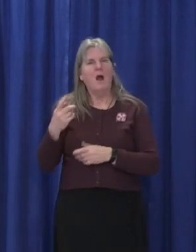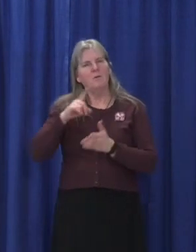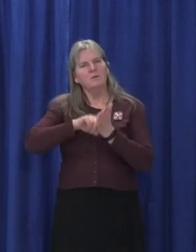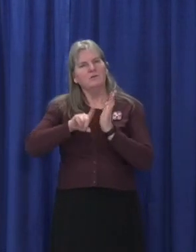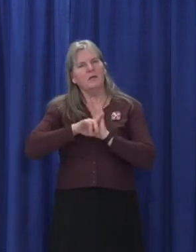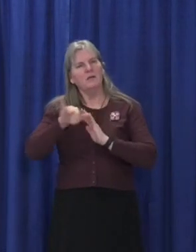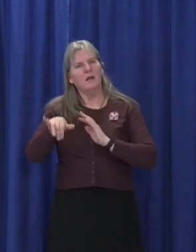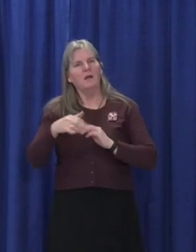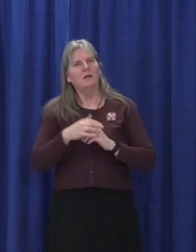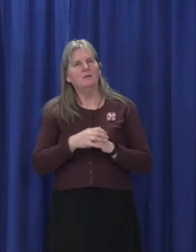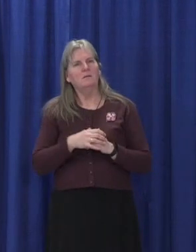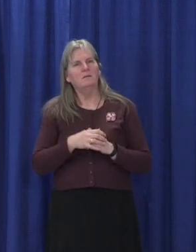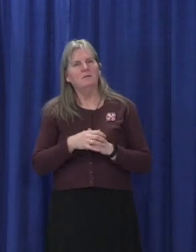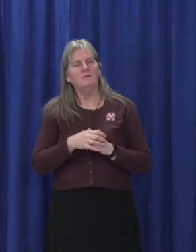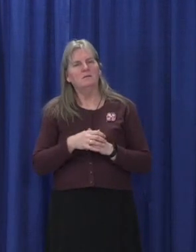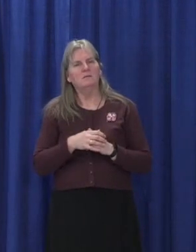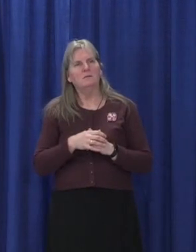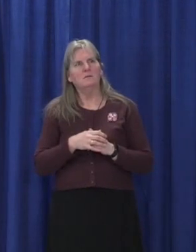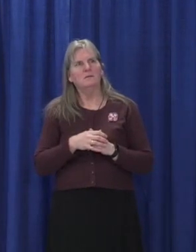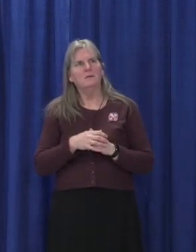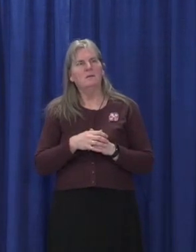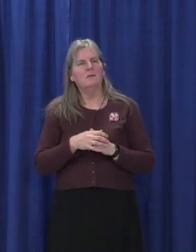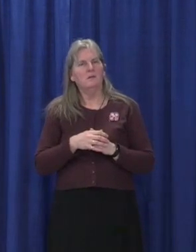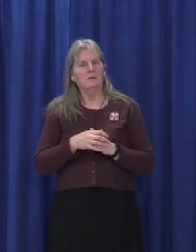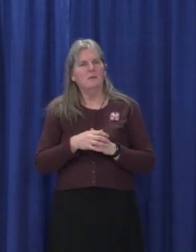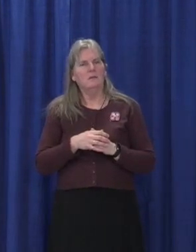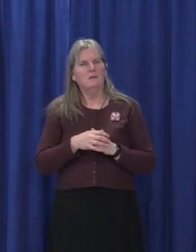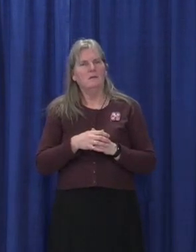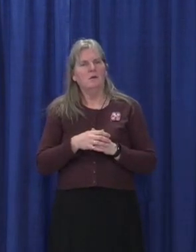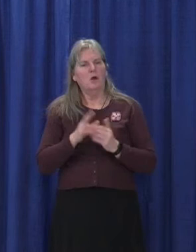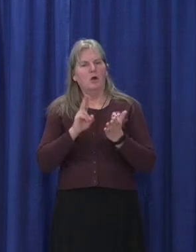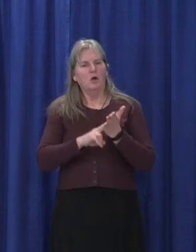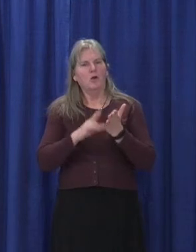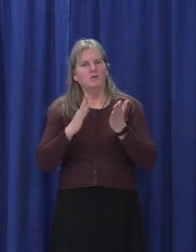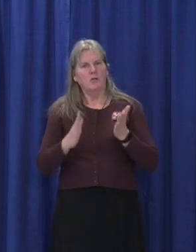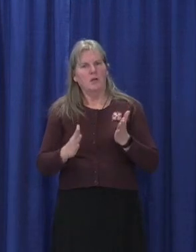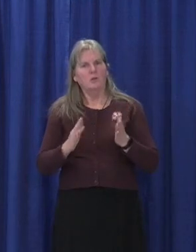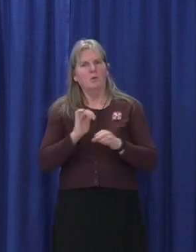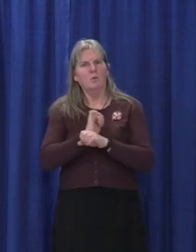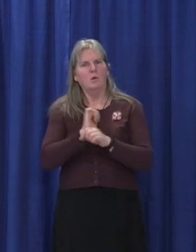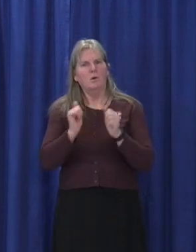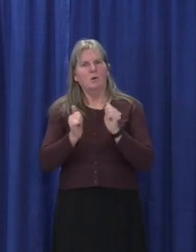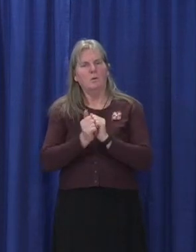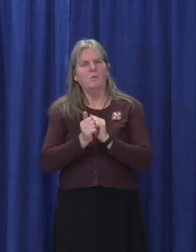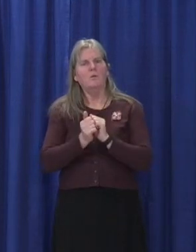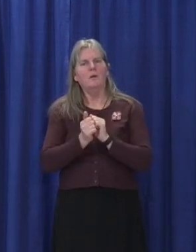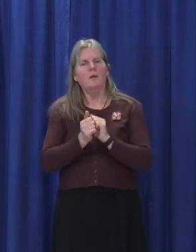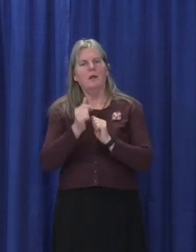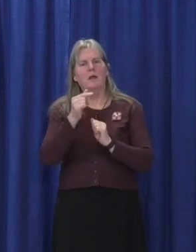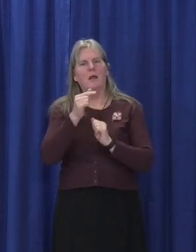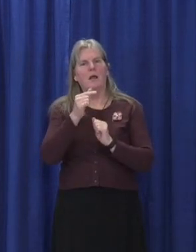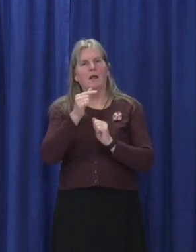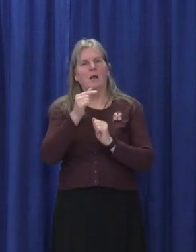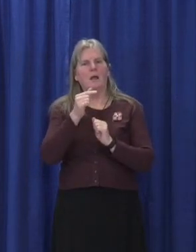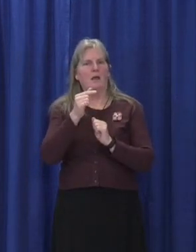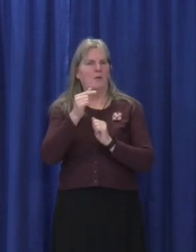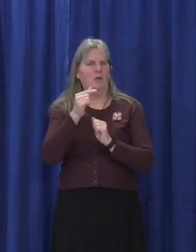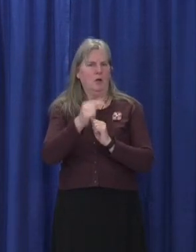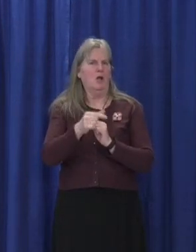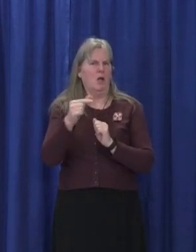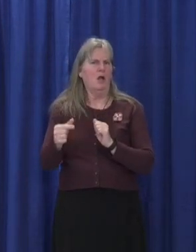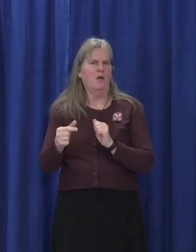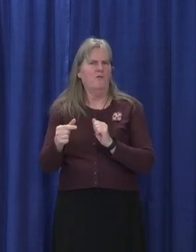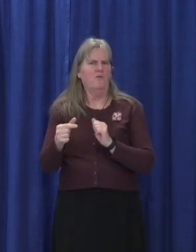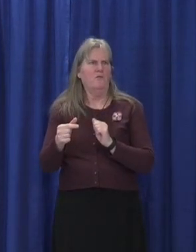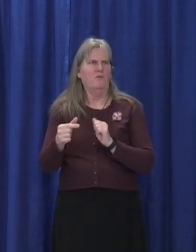again. What we have said is, contractors working with government officials and are included in the mandate. I